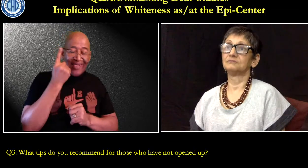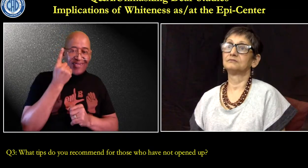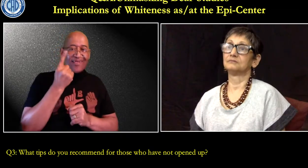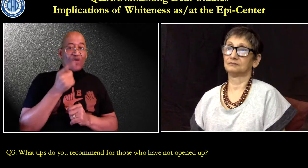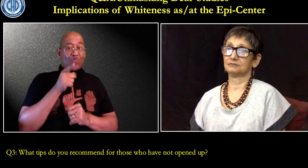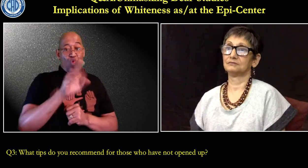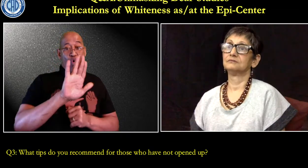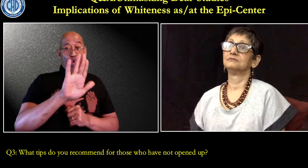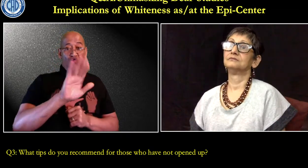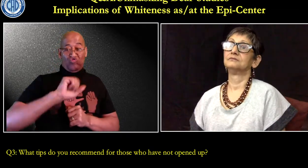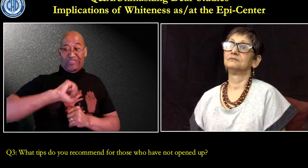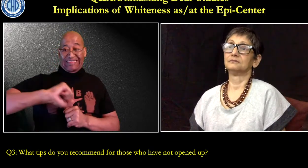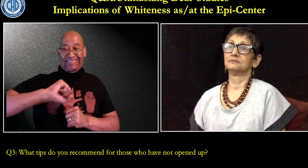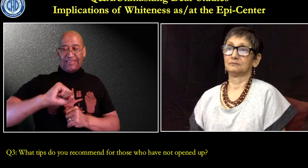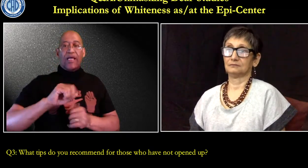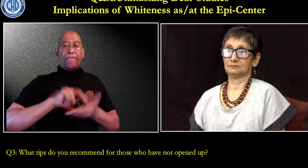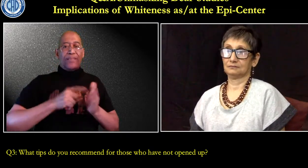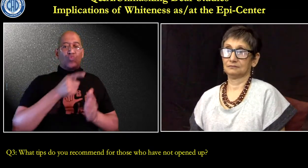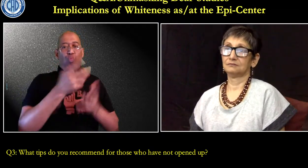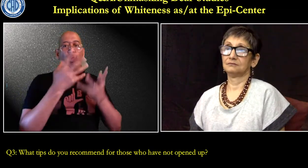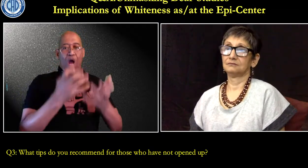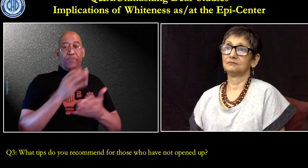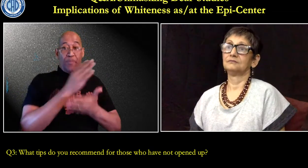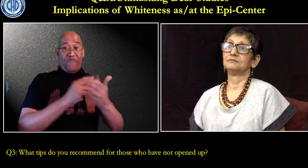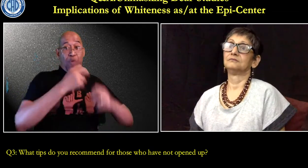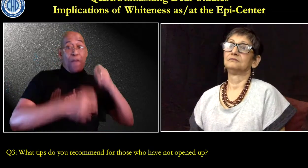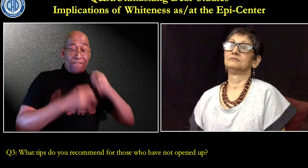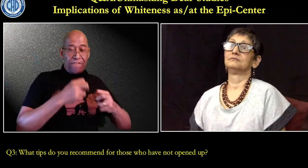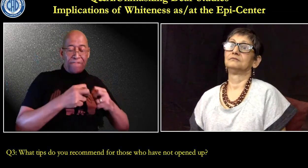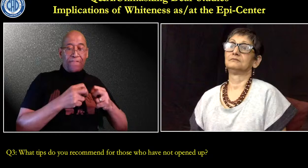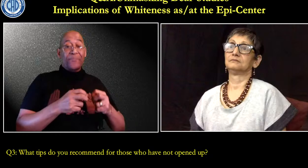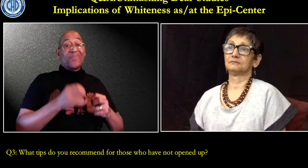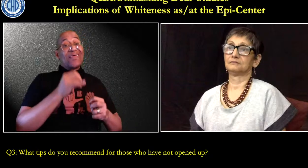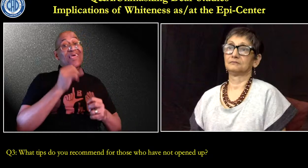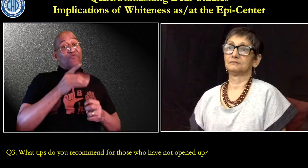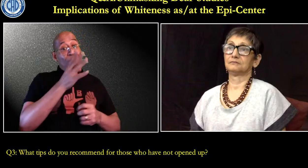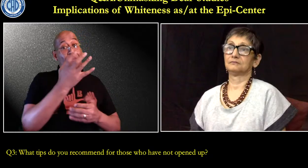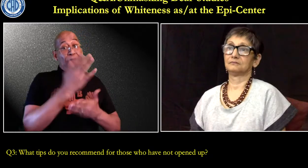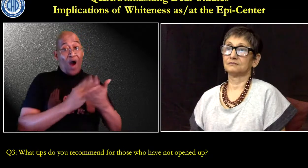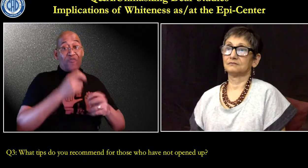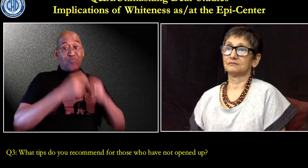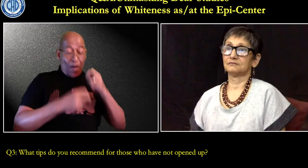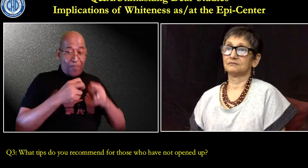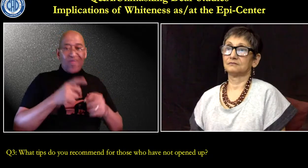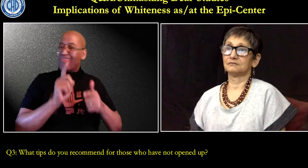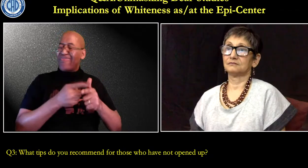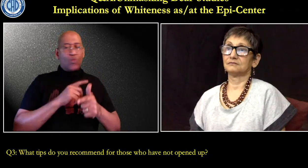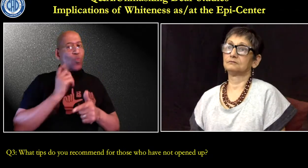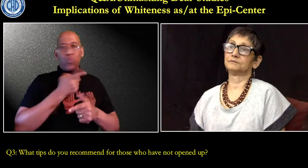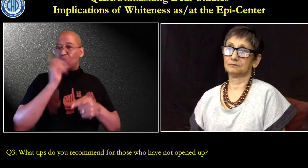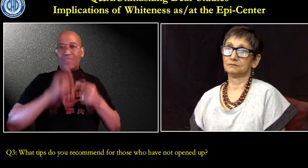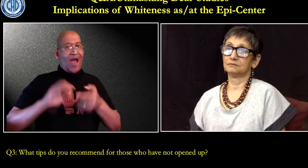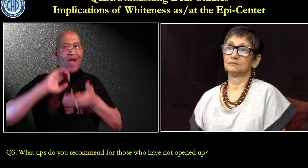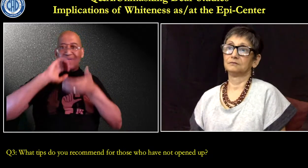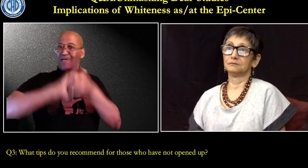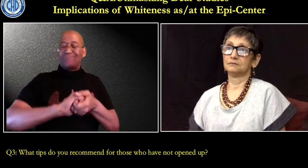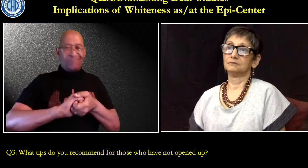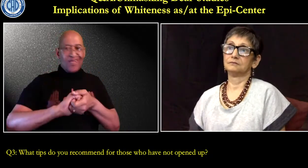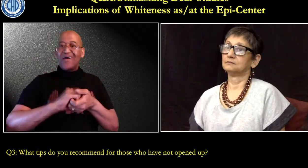to the individual resisting it. They have to be able to understand and not resist. And actually, that's part of the problem.